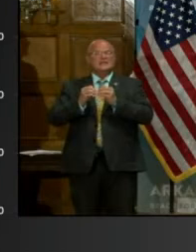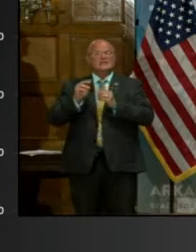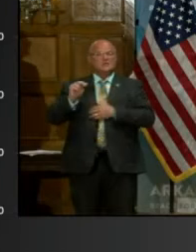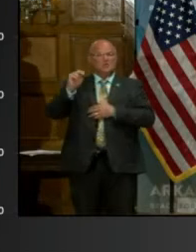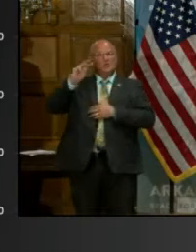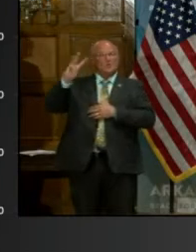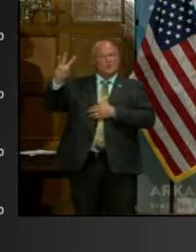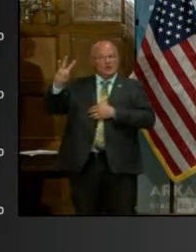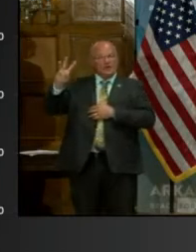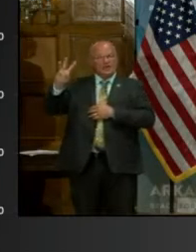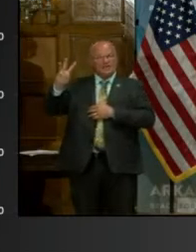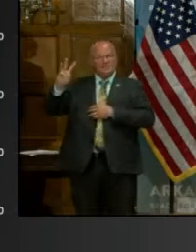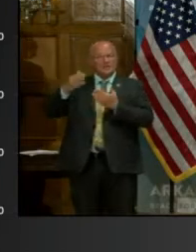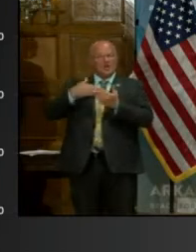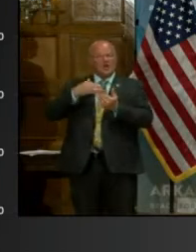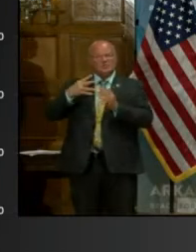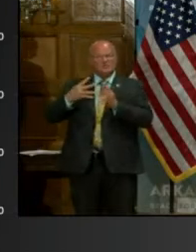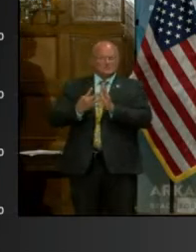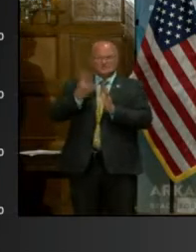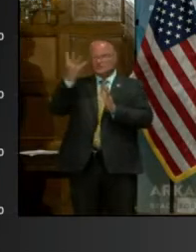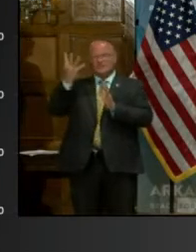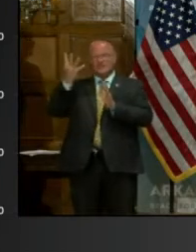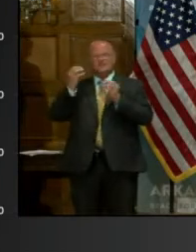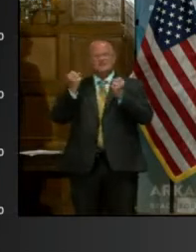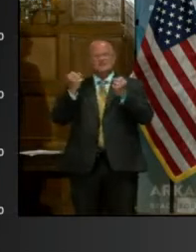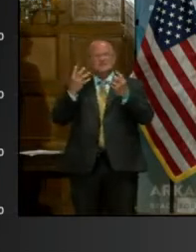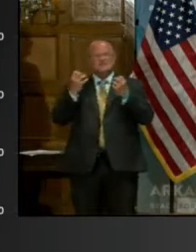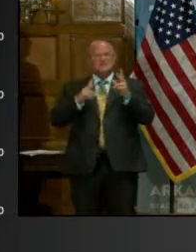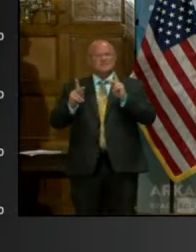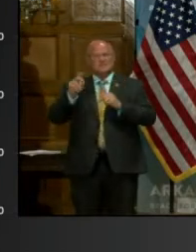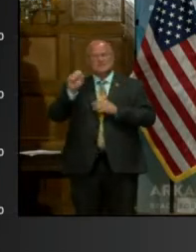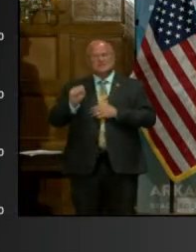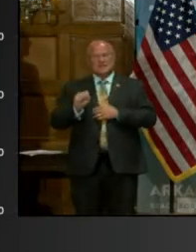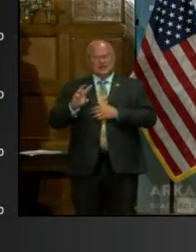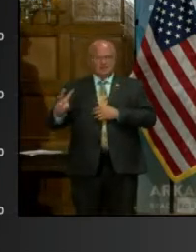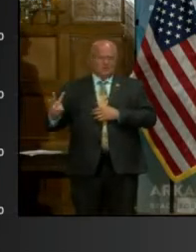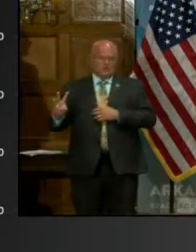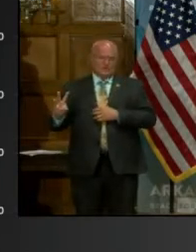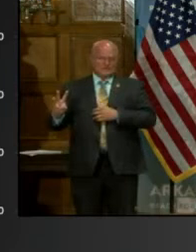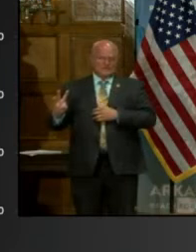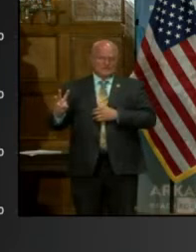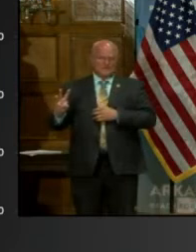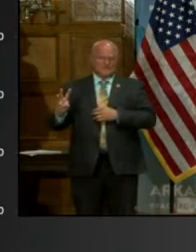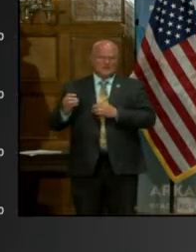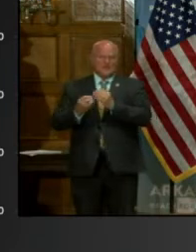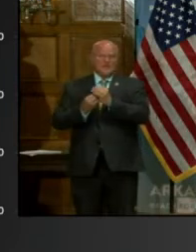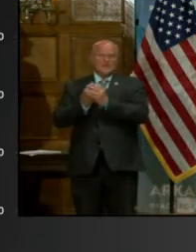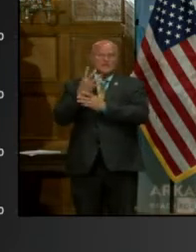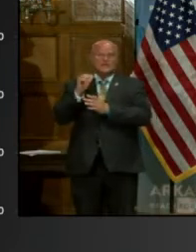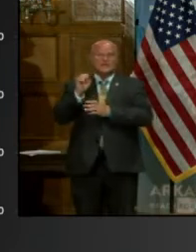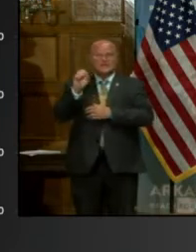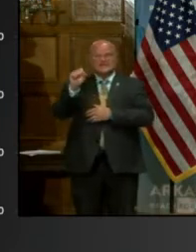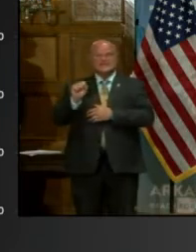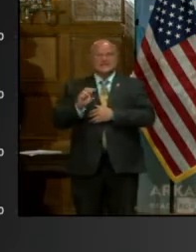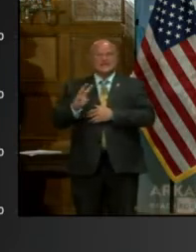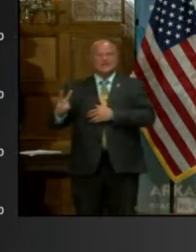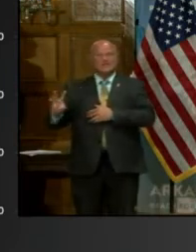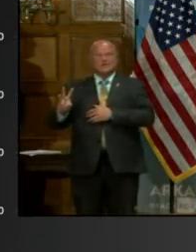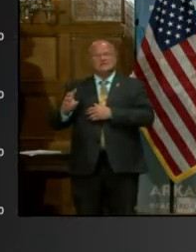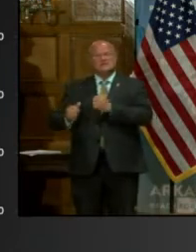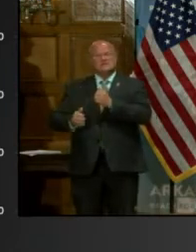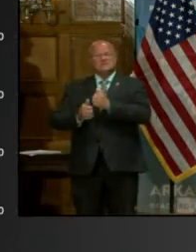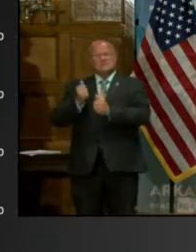in Northwest have been almost 4 times as many as the ones in Southwest, and the growth in cases in Southwest has